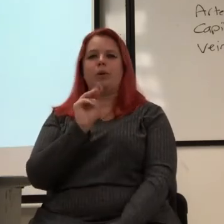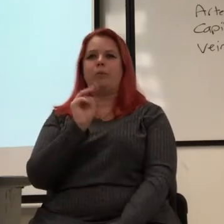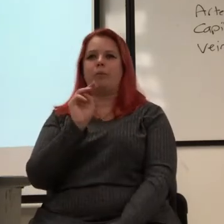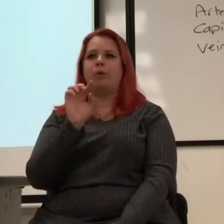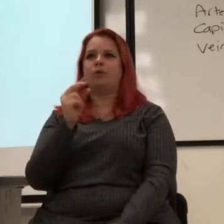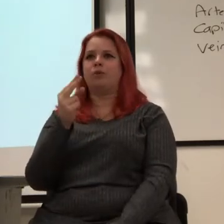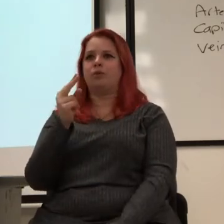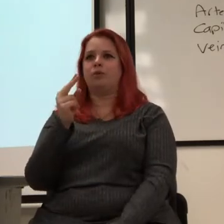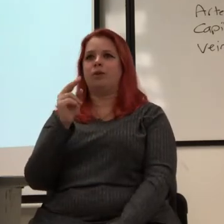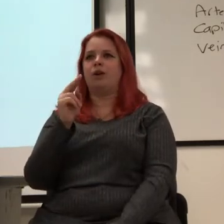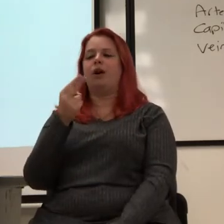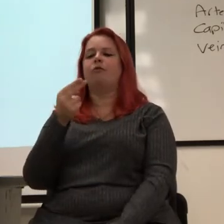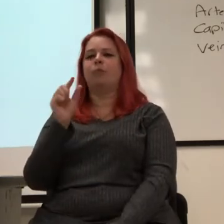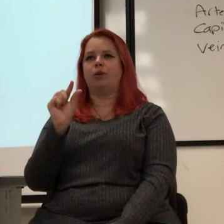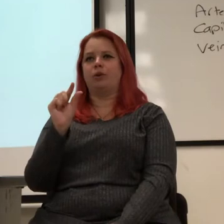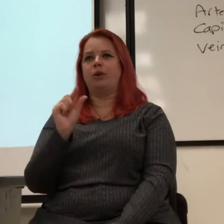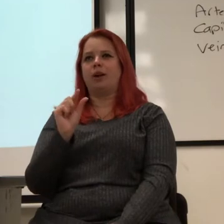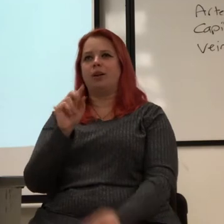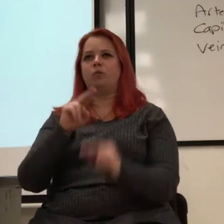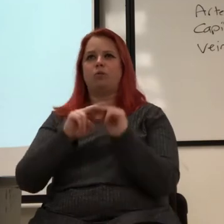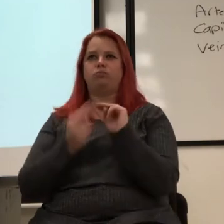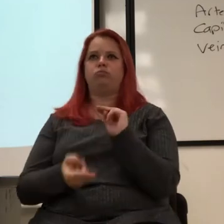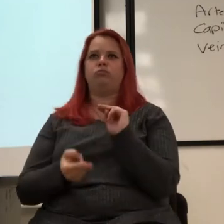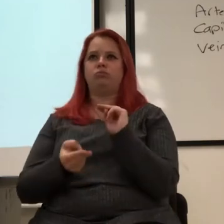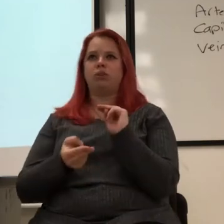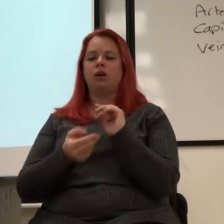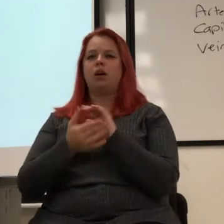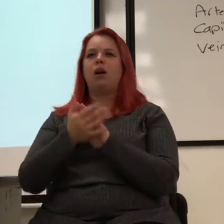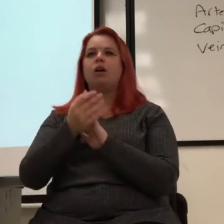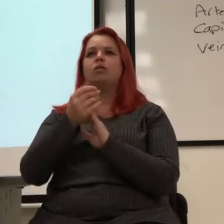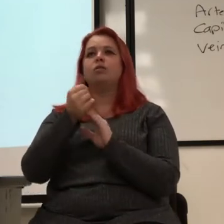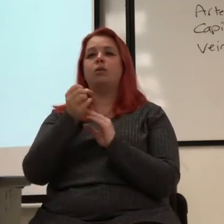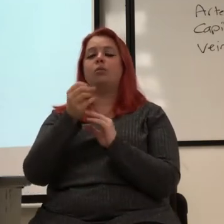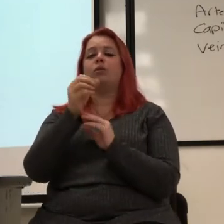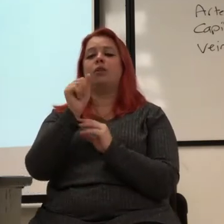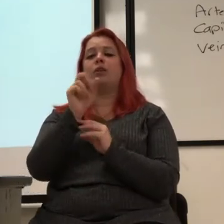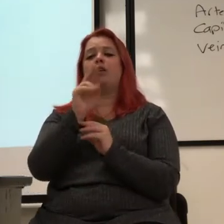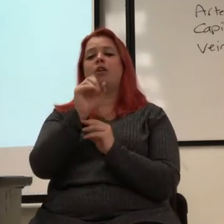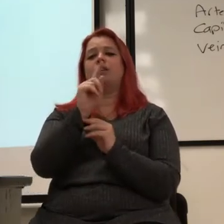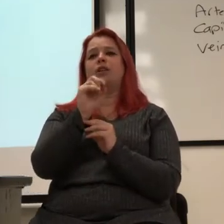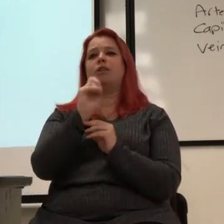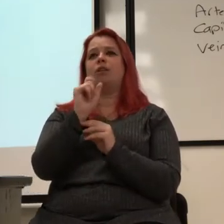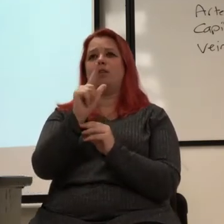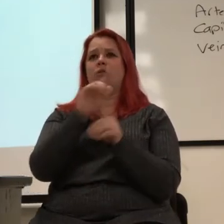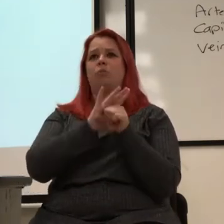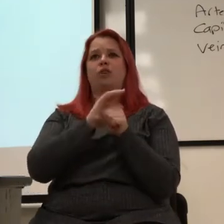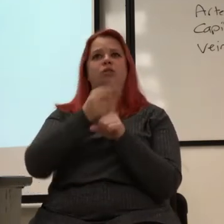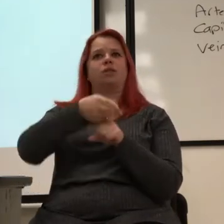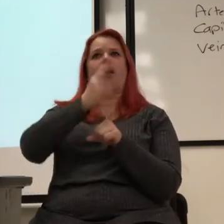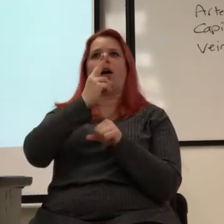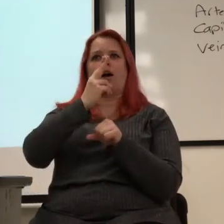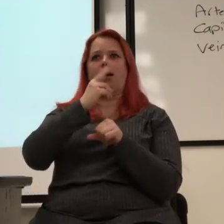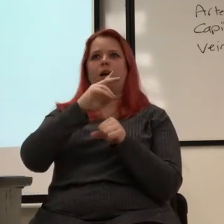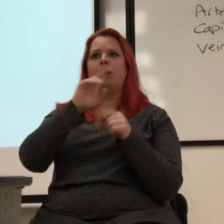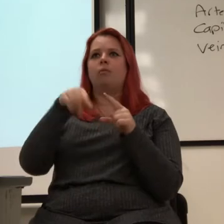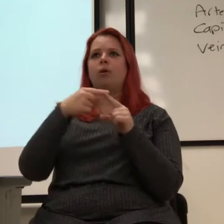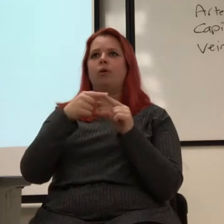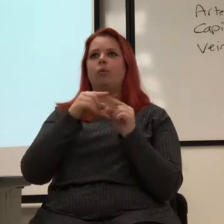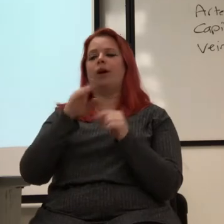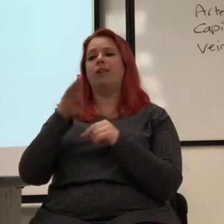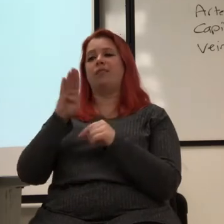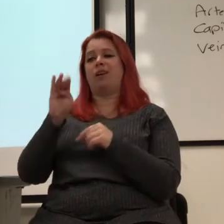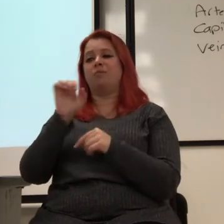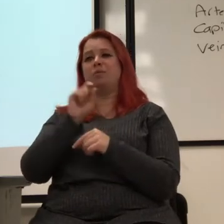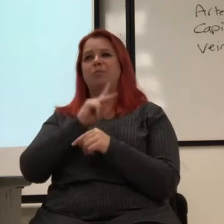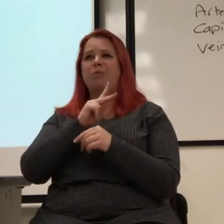millimeters of mercury. Okay, so it's the arterial pressure that's really high to push the blood out. And by the time it's returned, it's